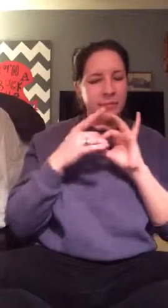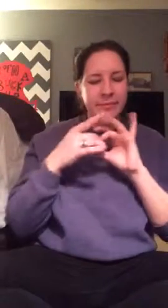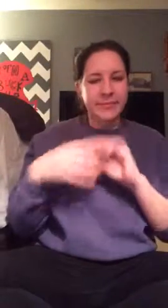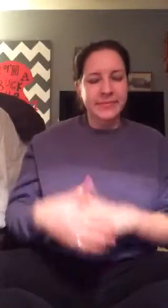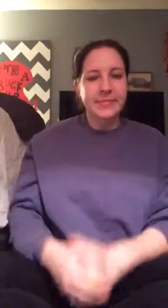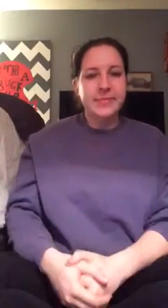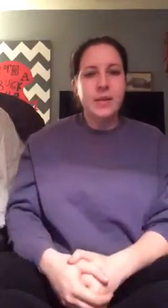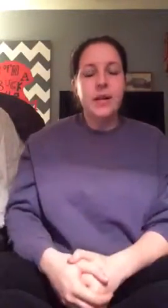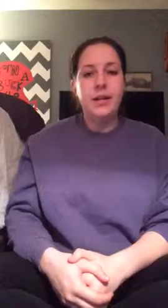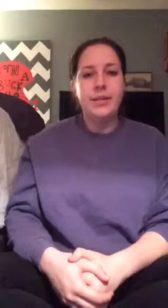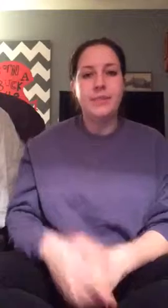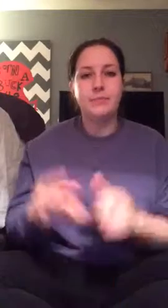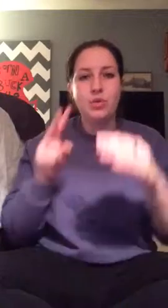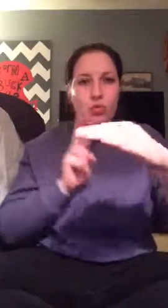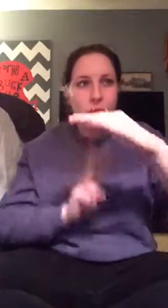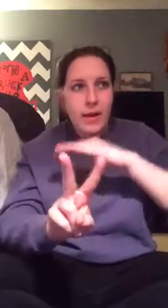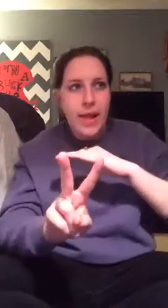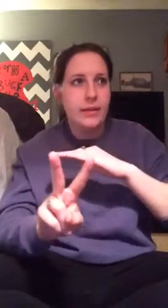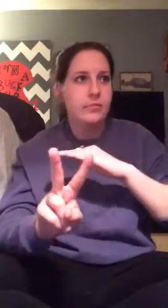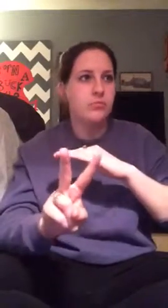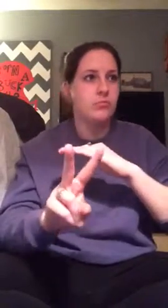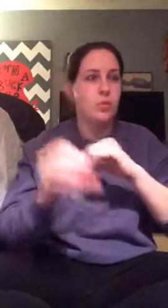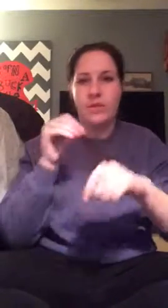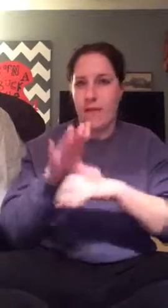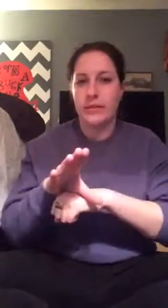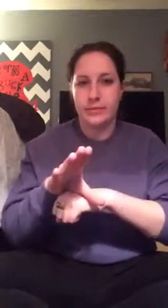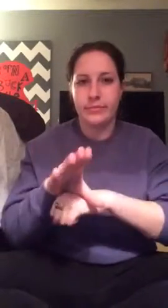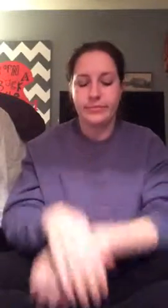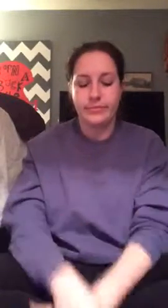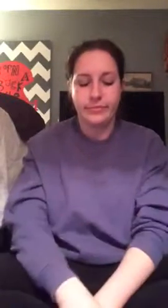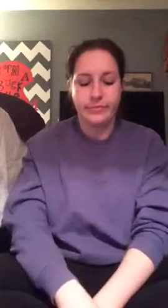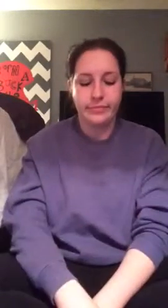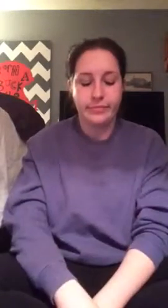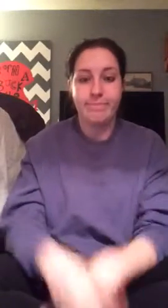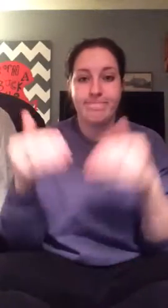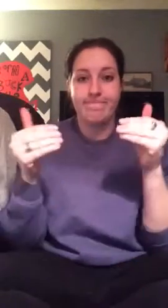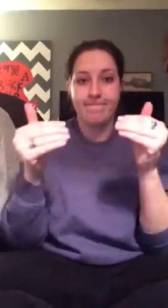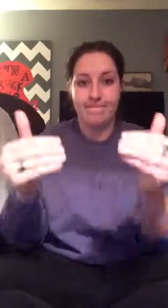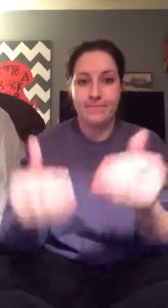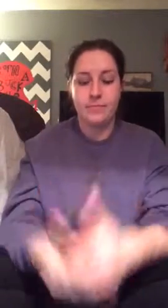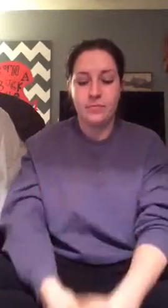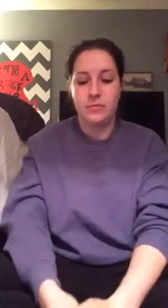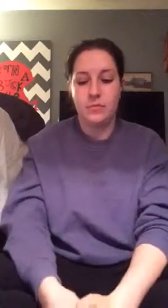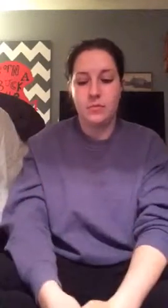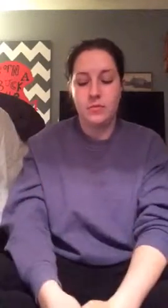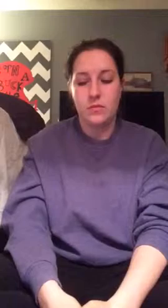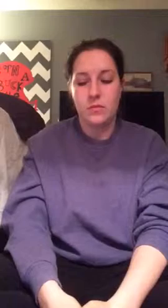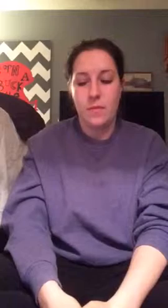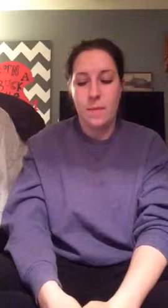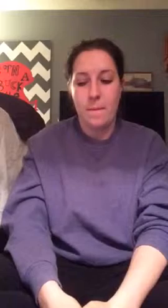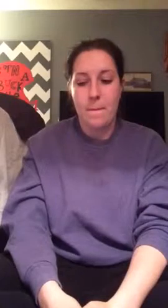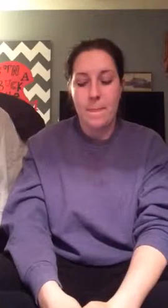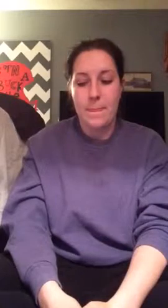pretty fairly what is affected when you see in the clinic. Okay. Next, we have comprehension of written or printed material.